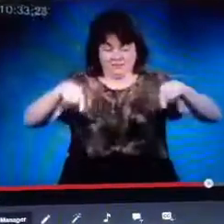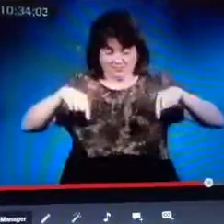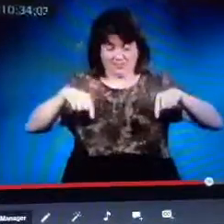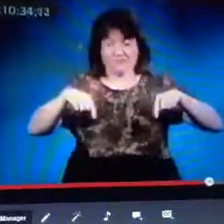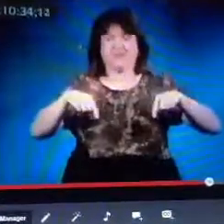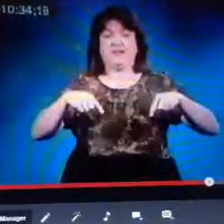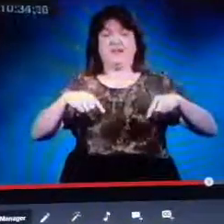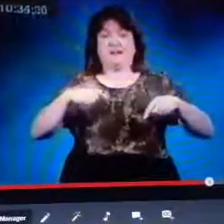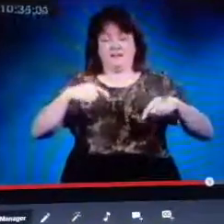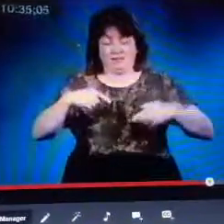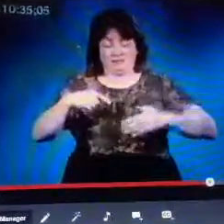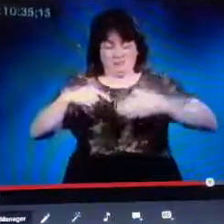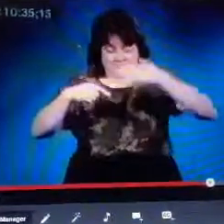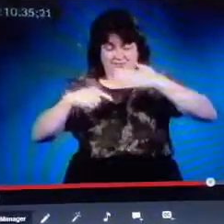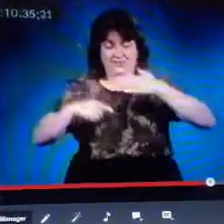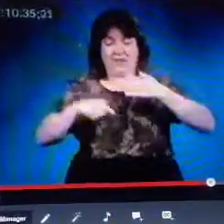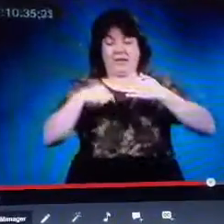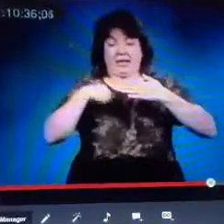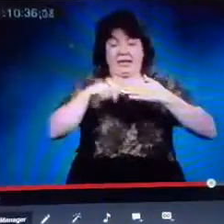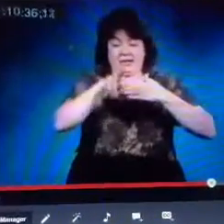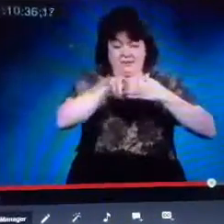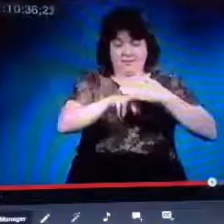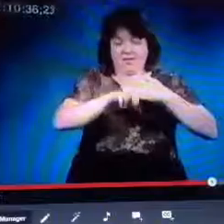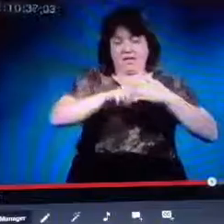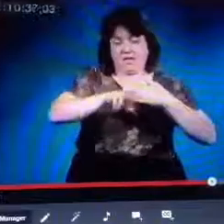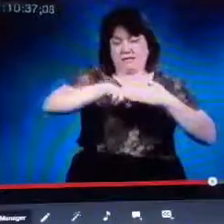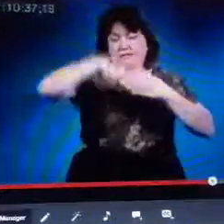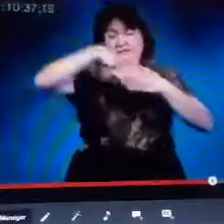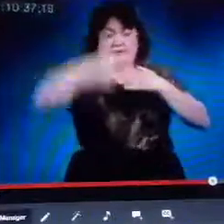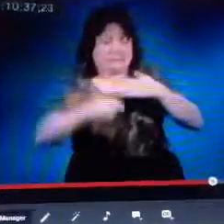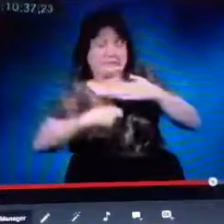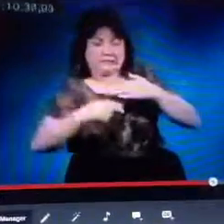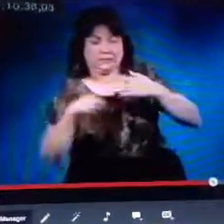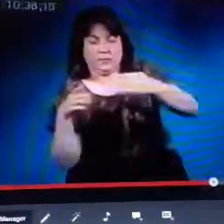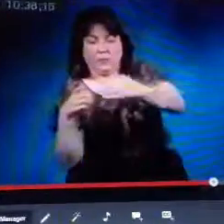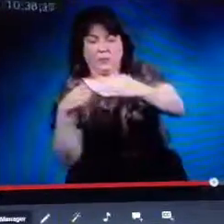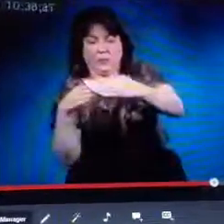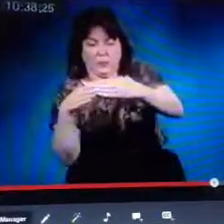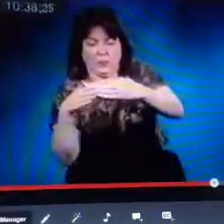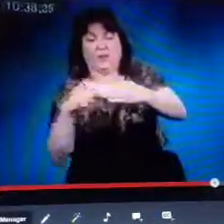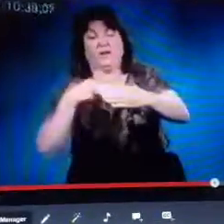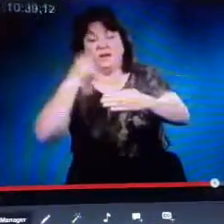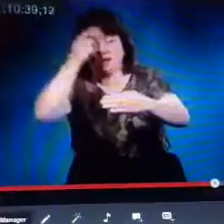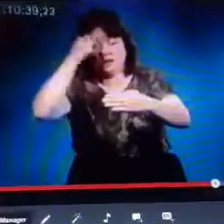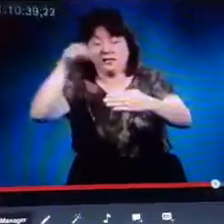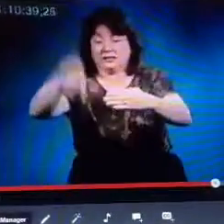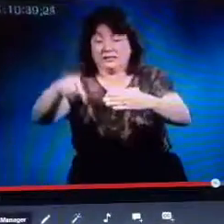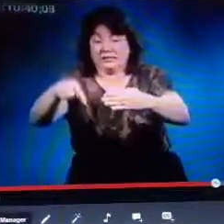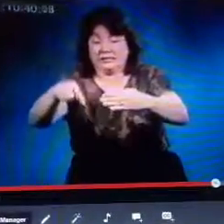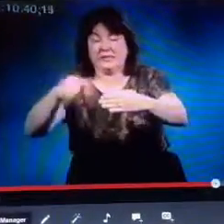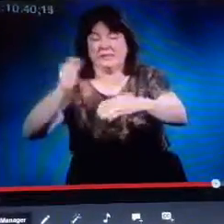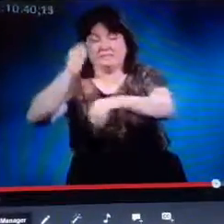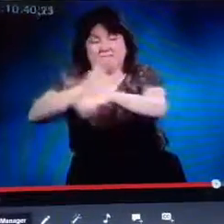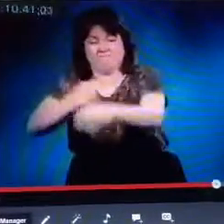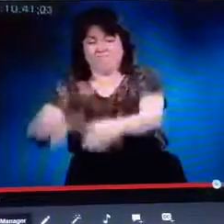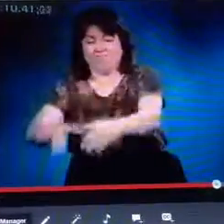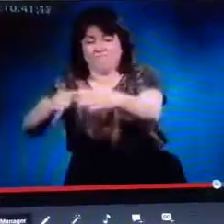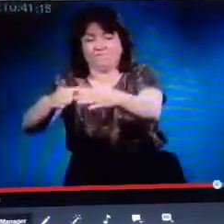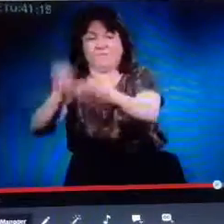I was trying to figure out how to go to bed, and I decided that I would put a